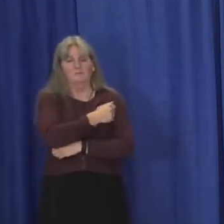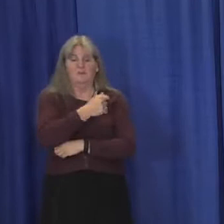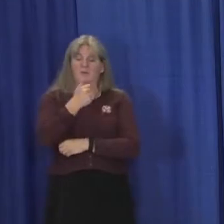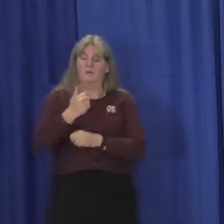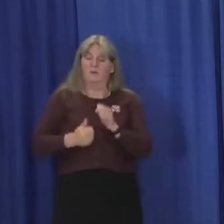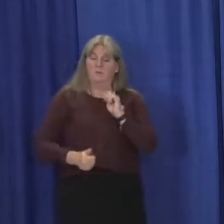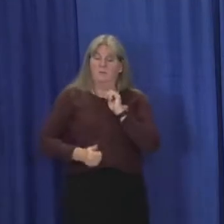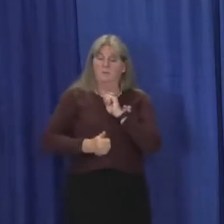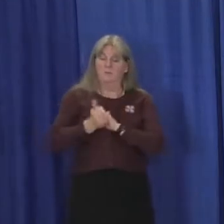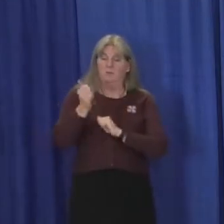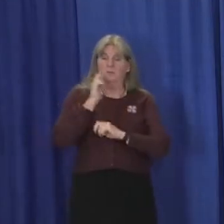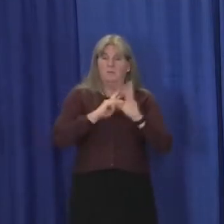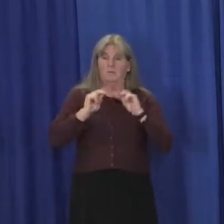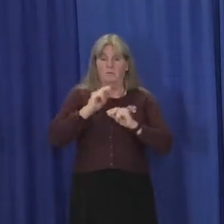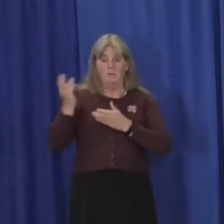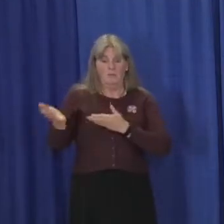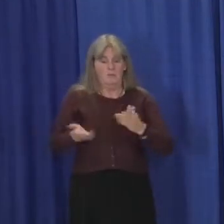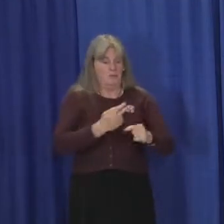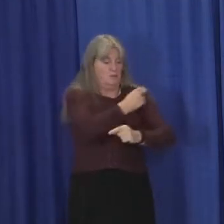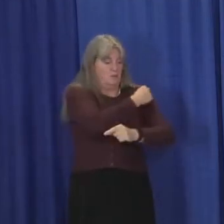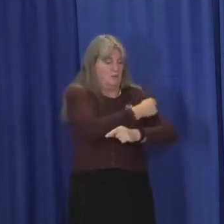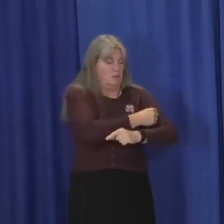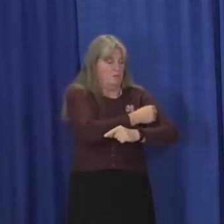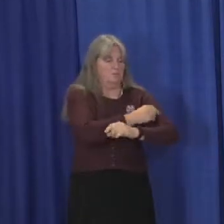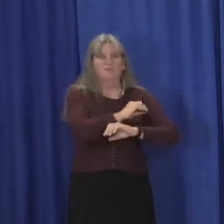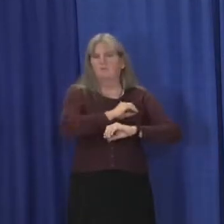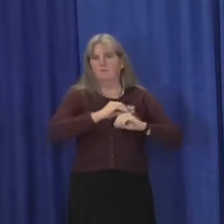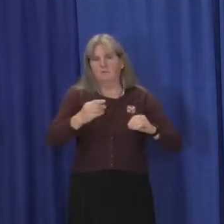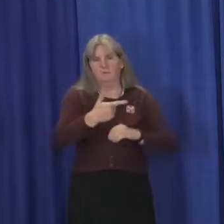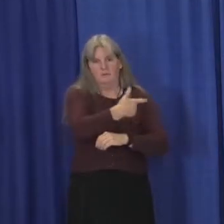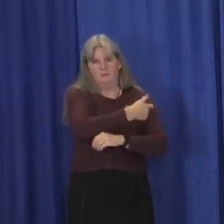who have been hospitalized were not vaccinated.